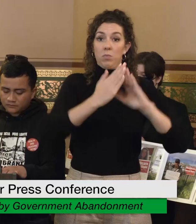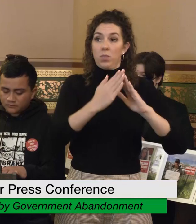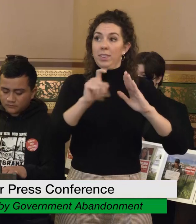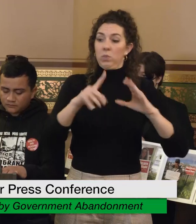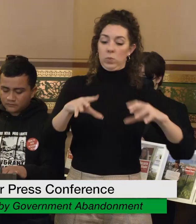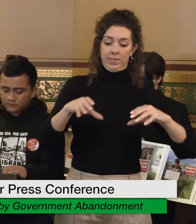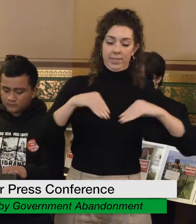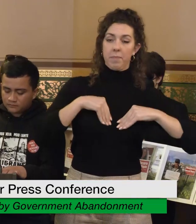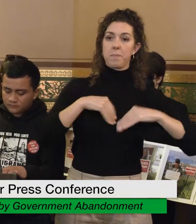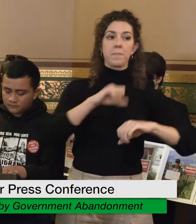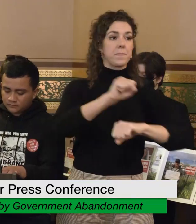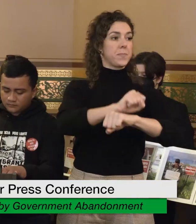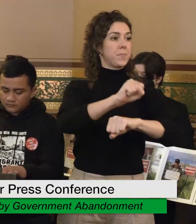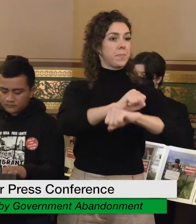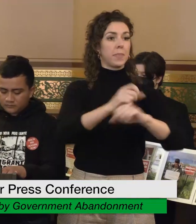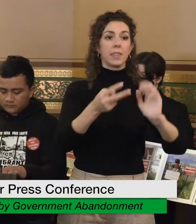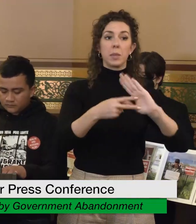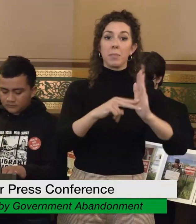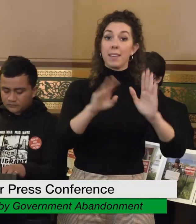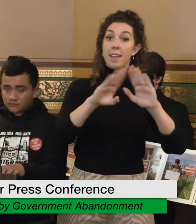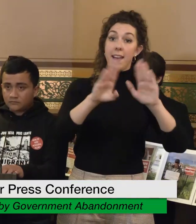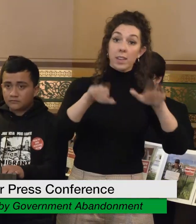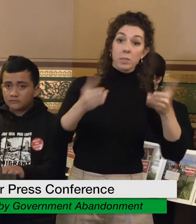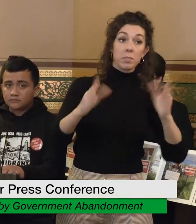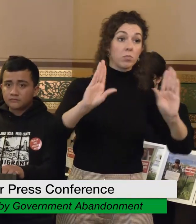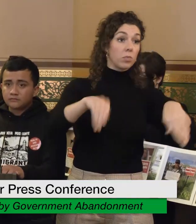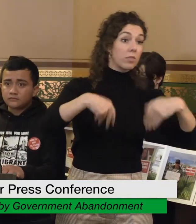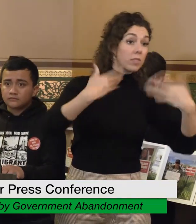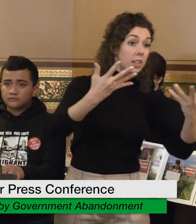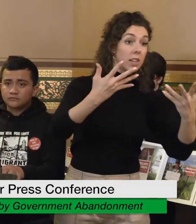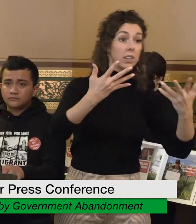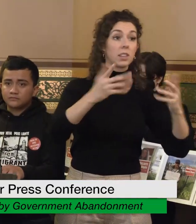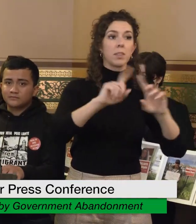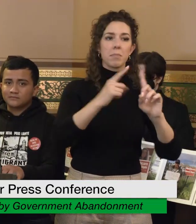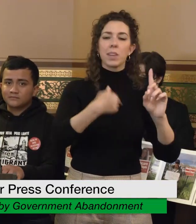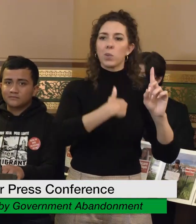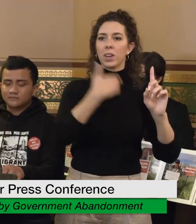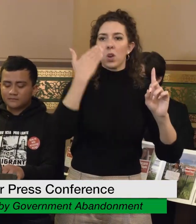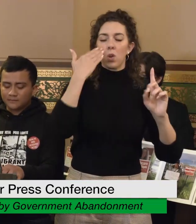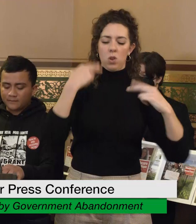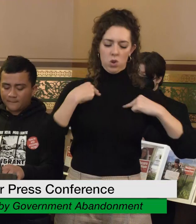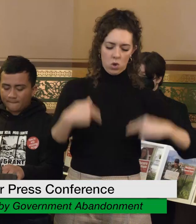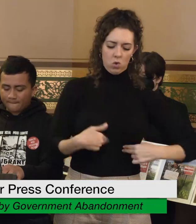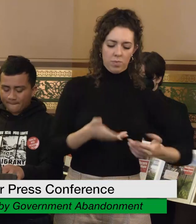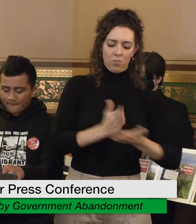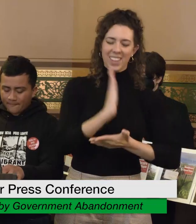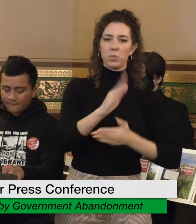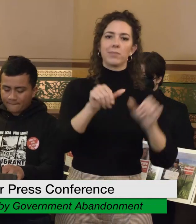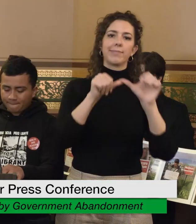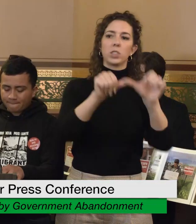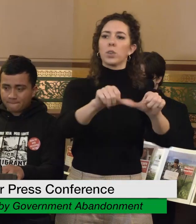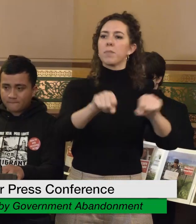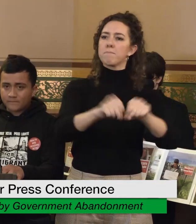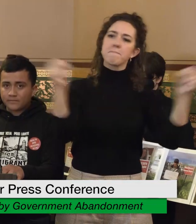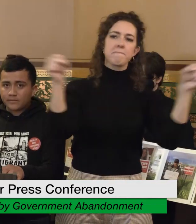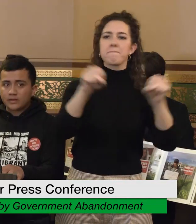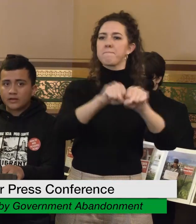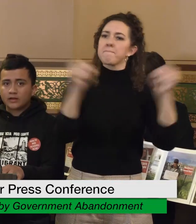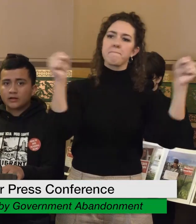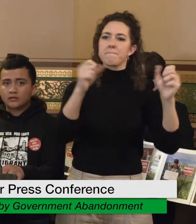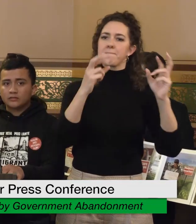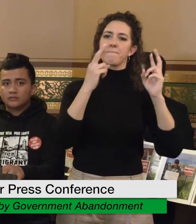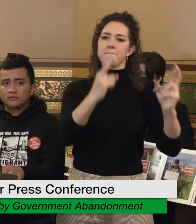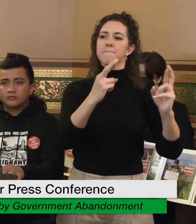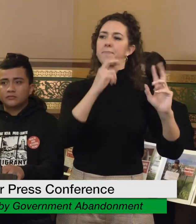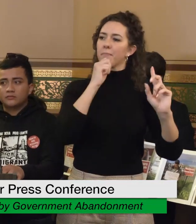accept jobs where the housing might be provided, but where we know that our human rights will continue to be violated. Places where